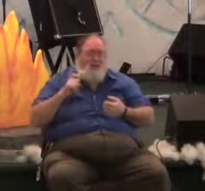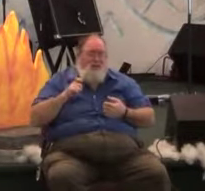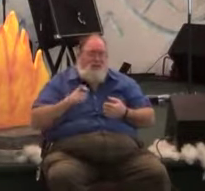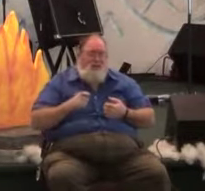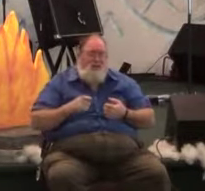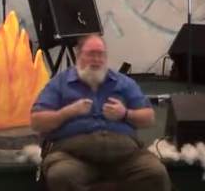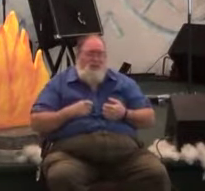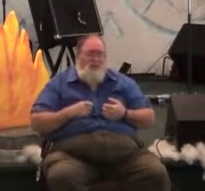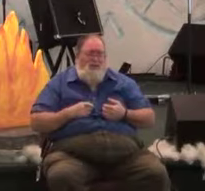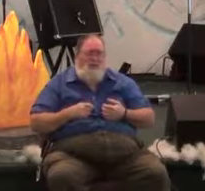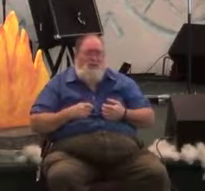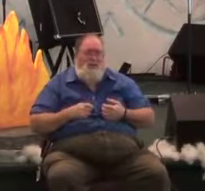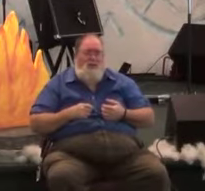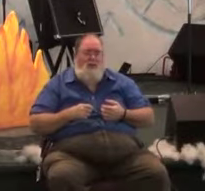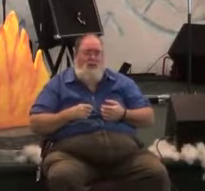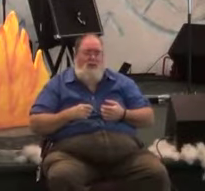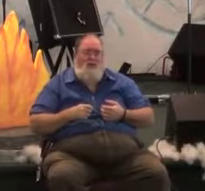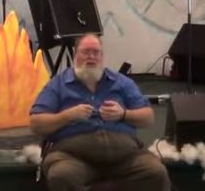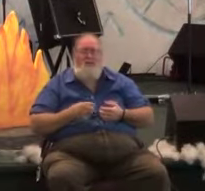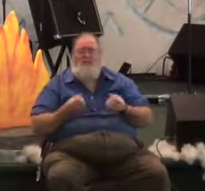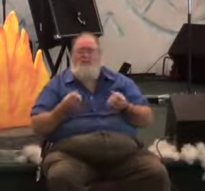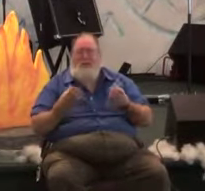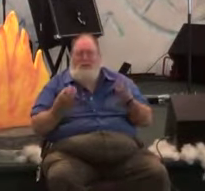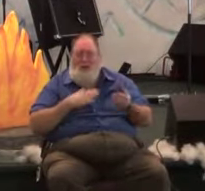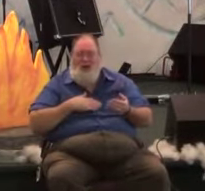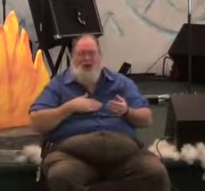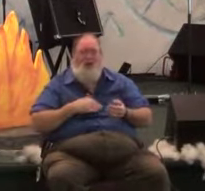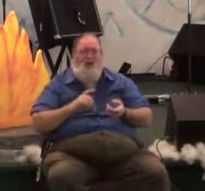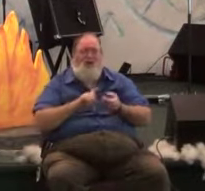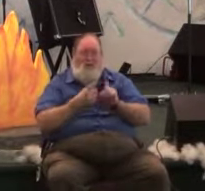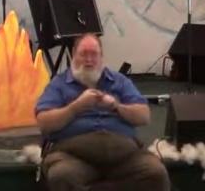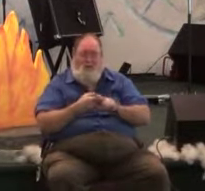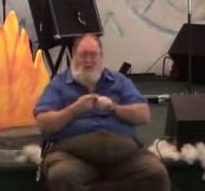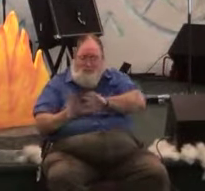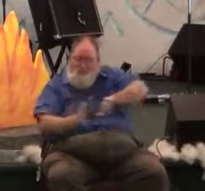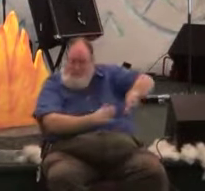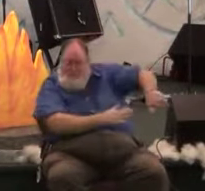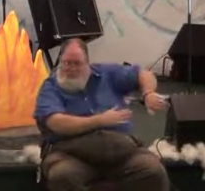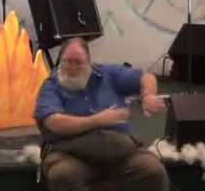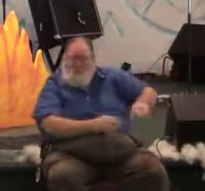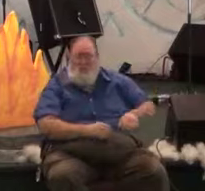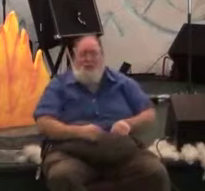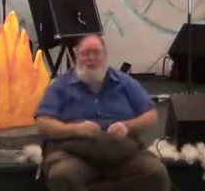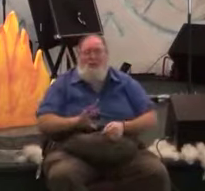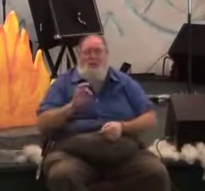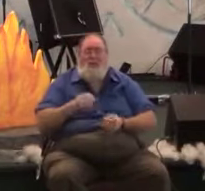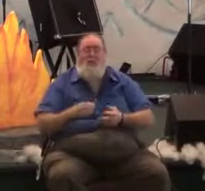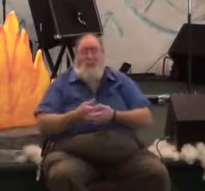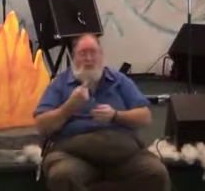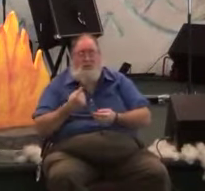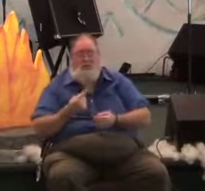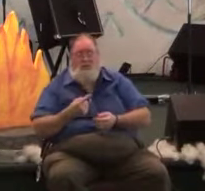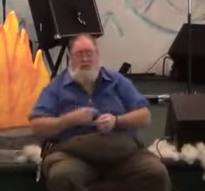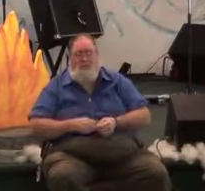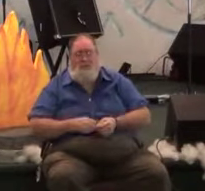So it's a choice. We have to watch out who we hang out with. And I wrote down, hurting people hurt people,